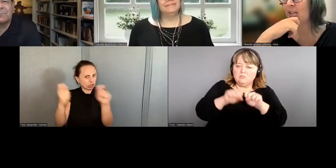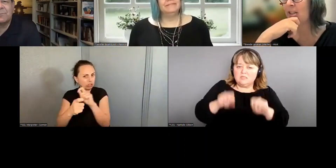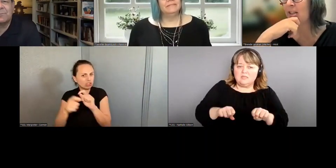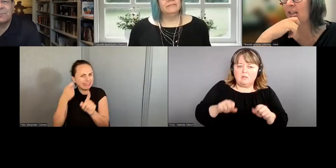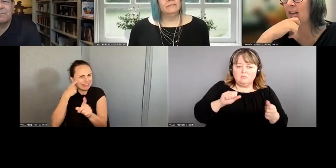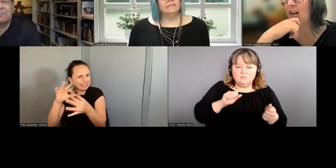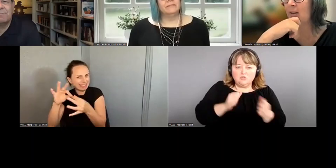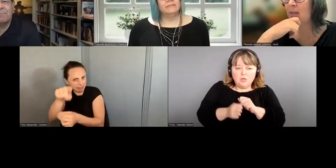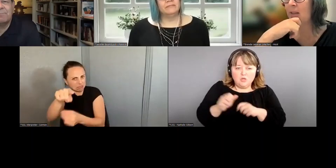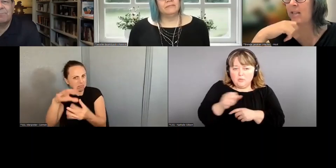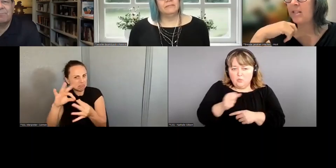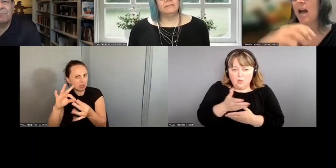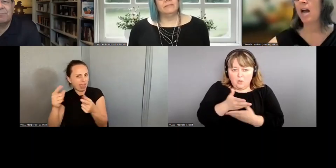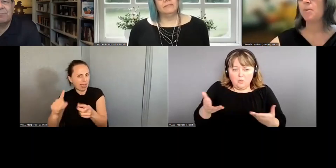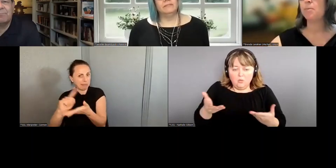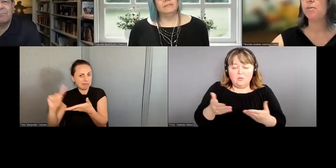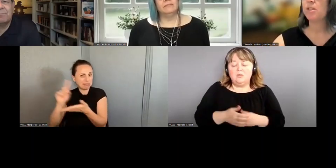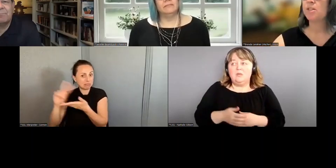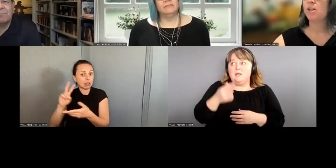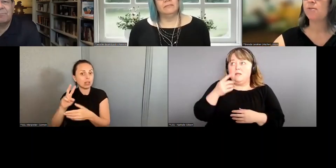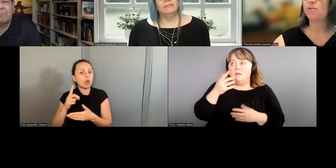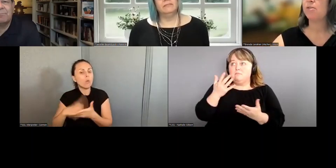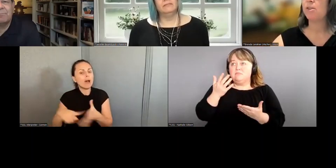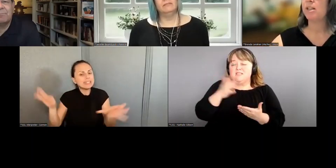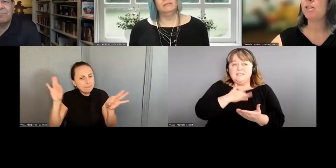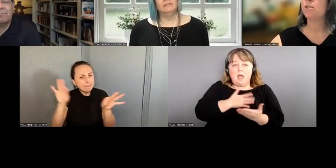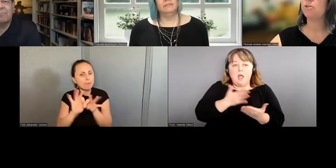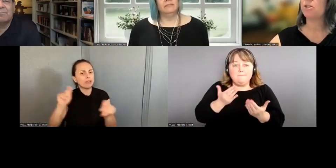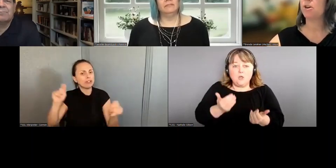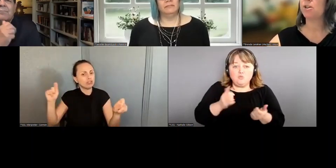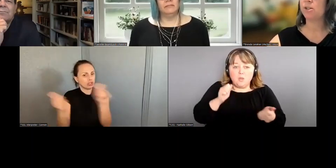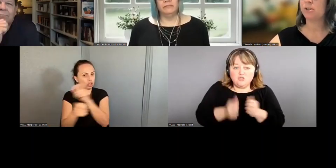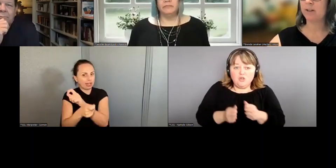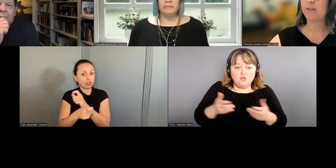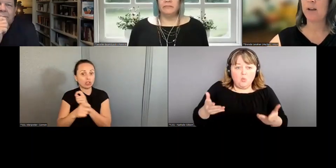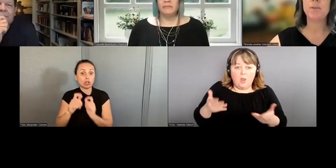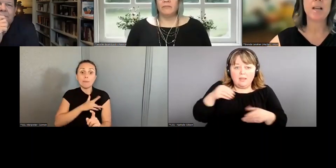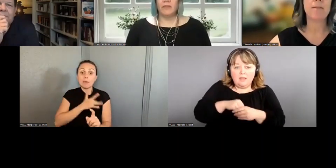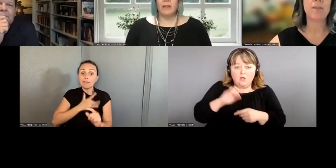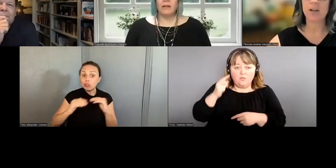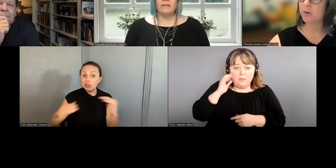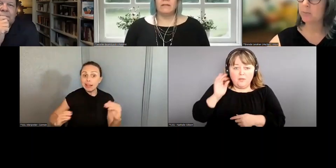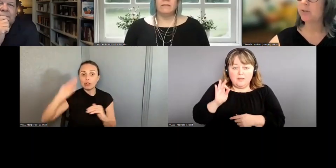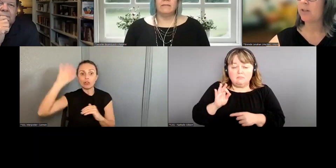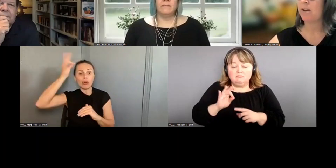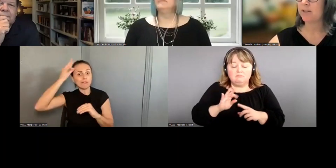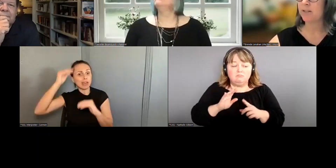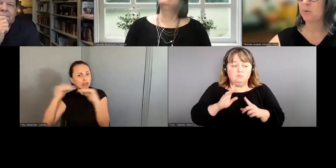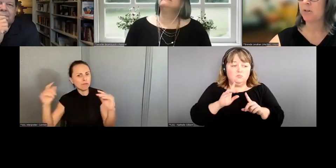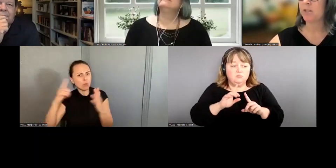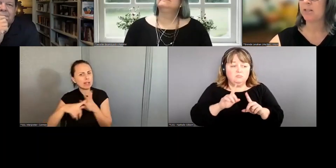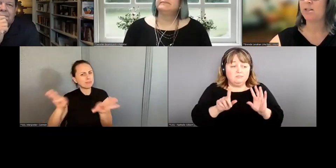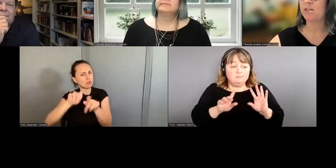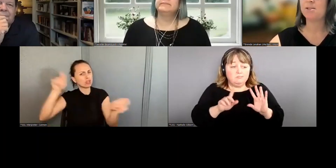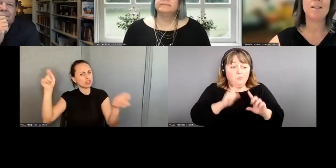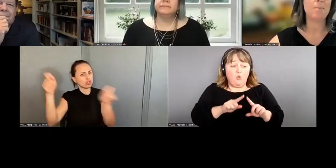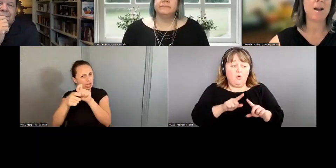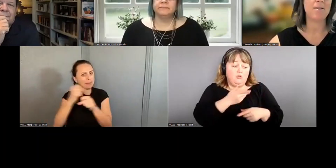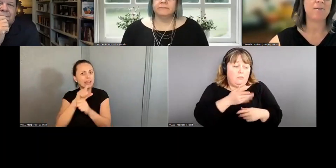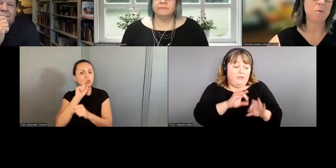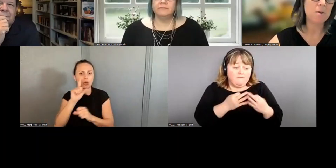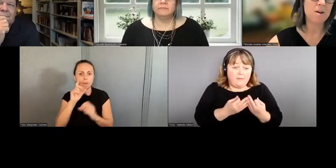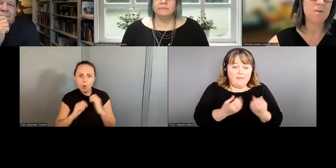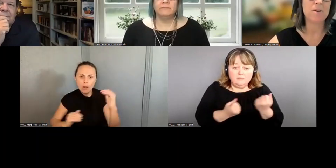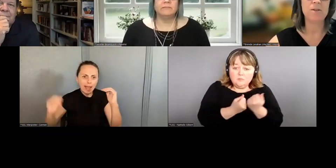Jennifer, that need to happen provincially or federally to ensure all children and families have equitable health support. Do you see a